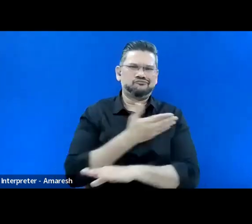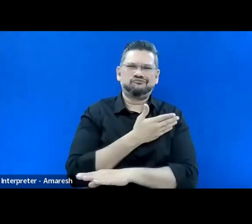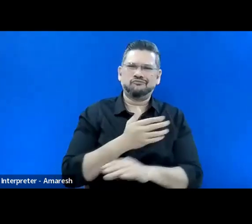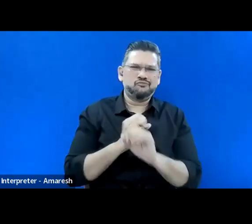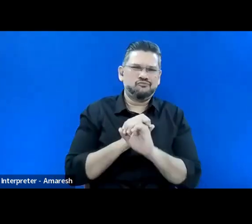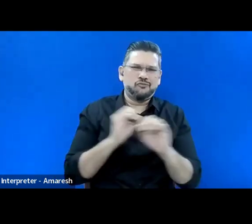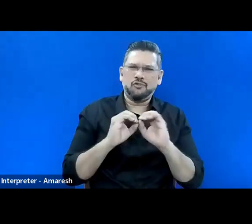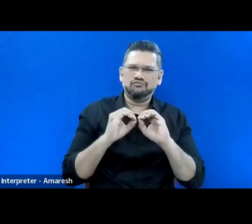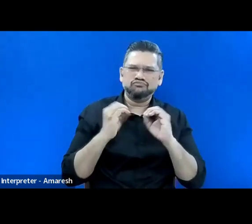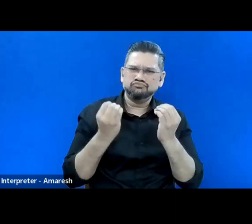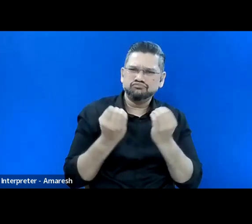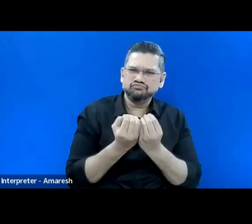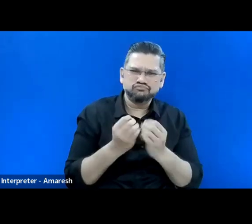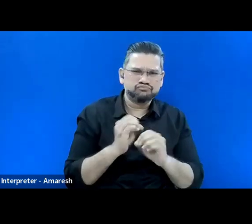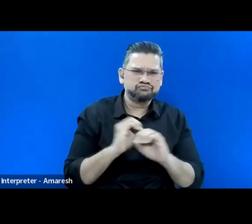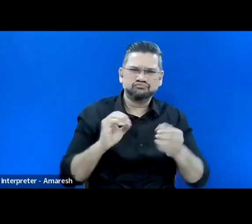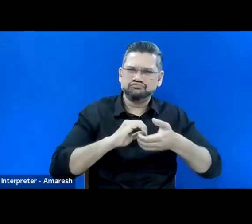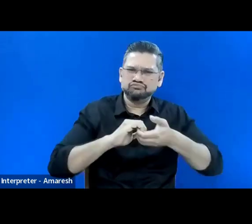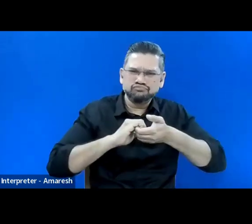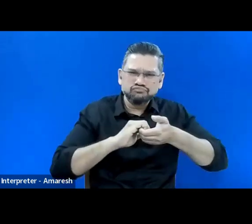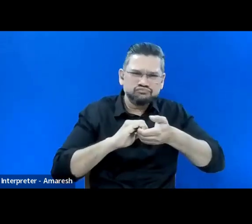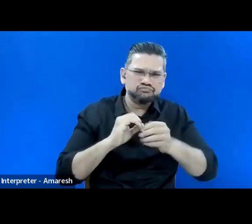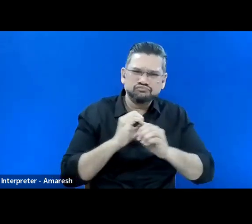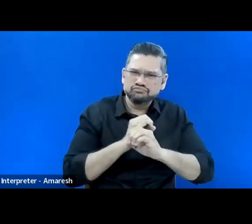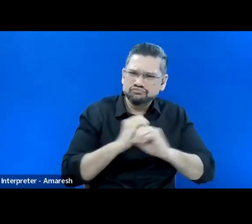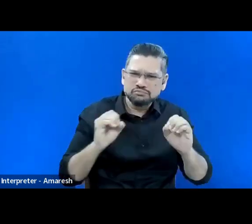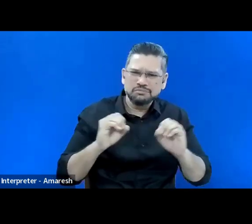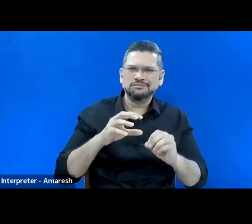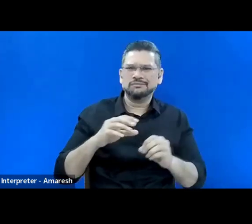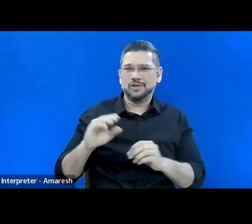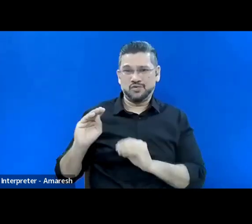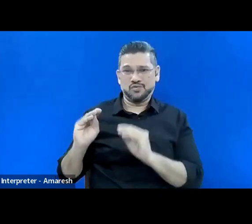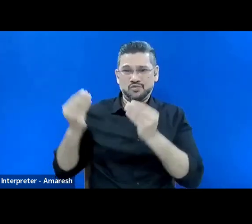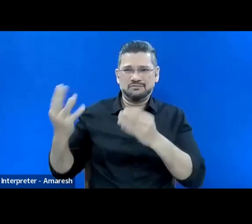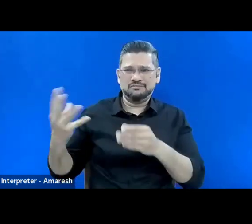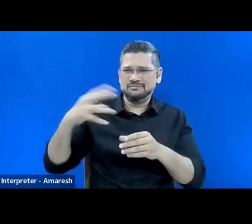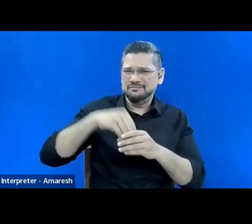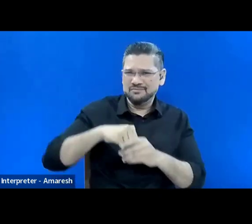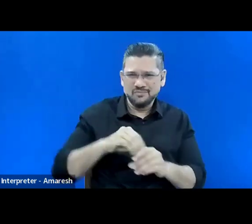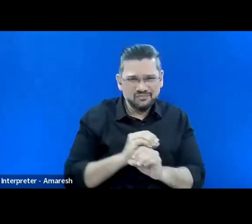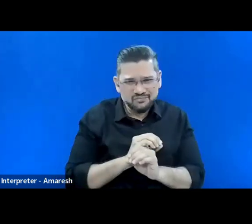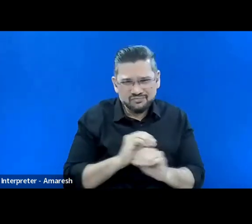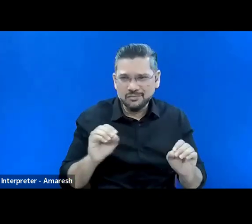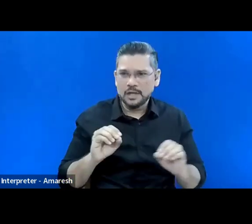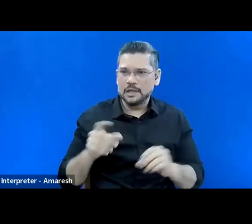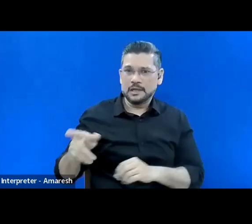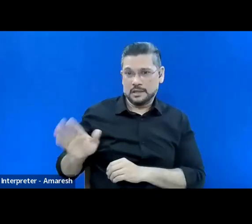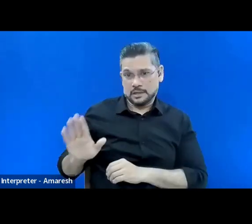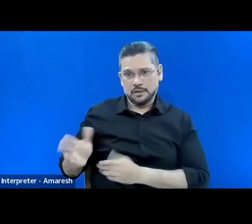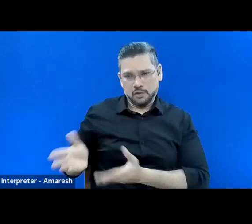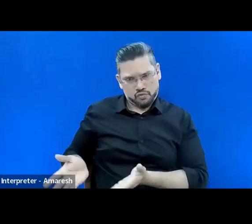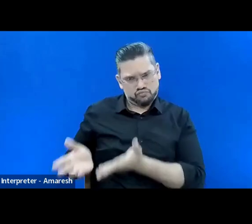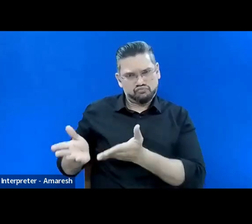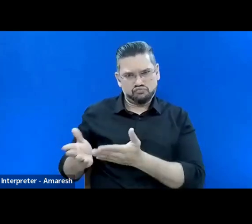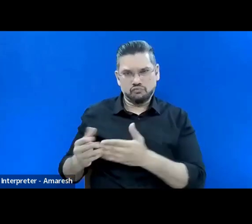persons with psychosocial disability, or having youths to be leaders, you